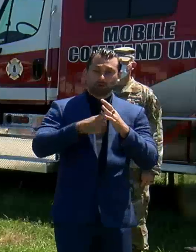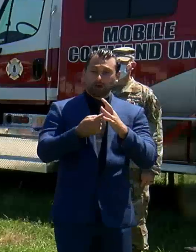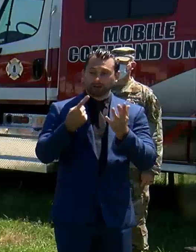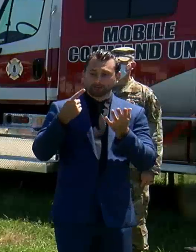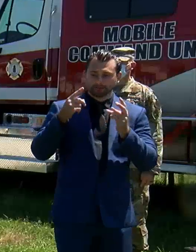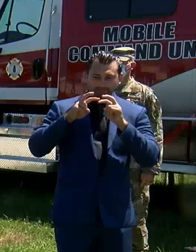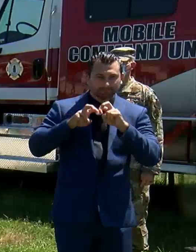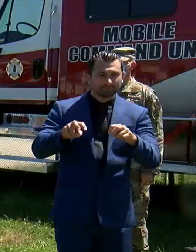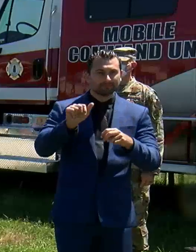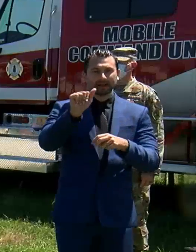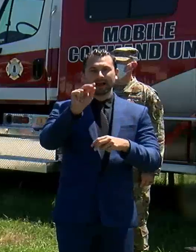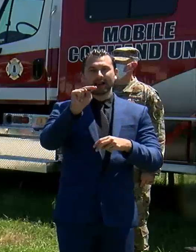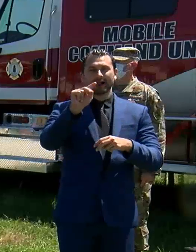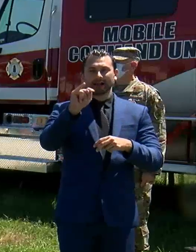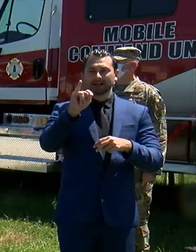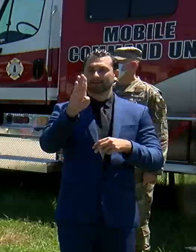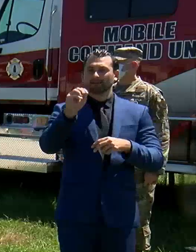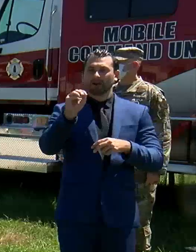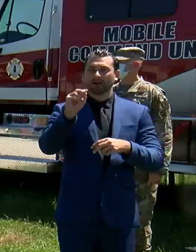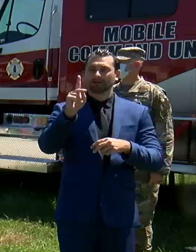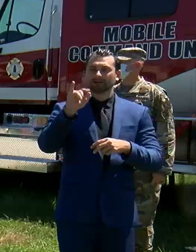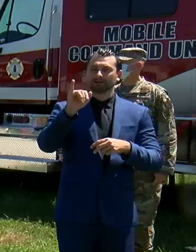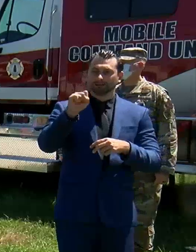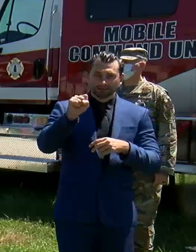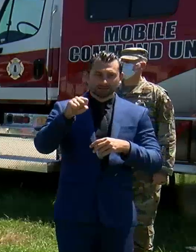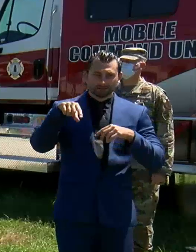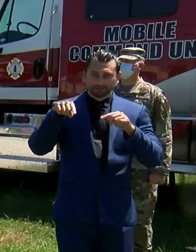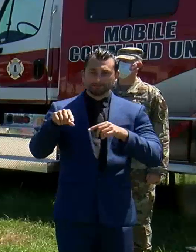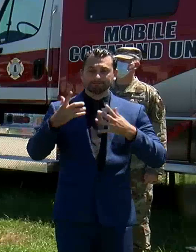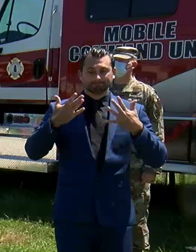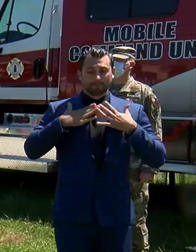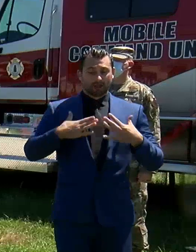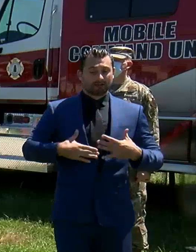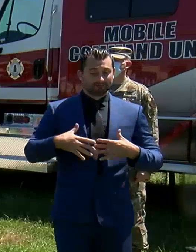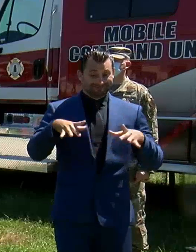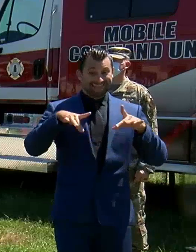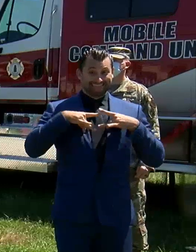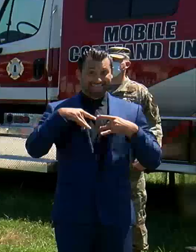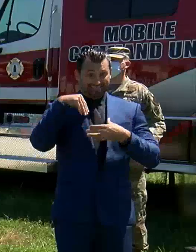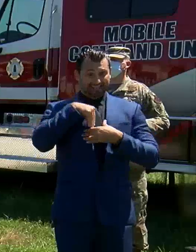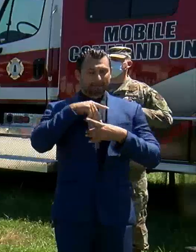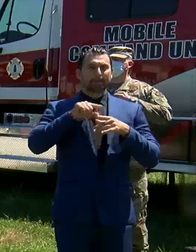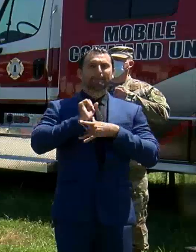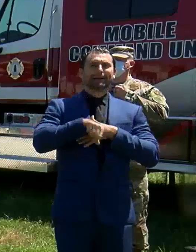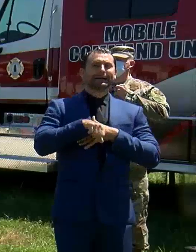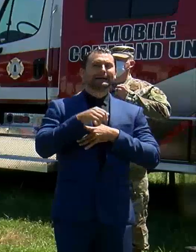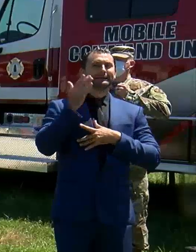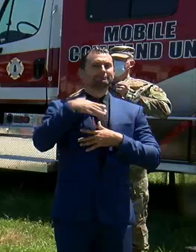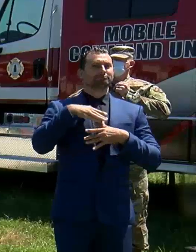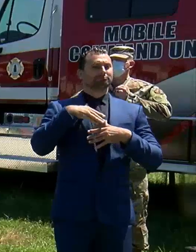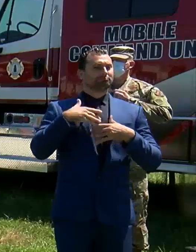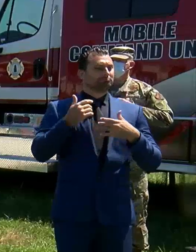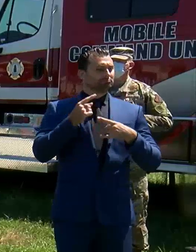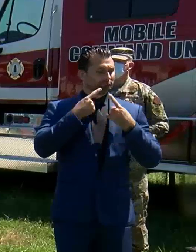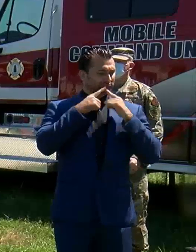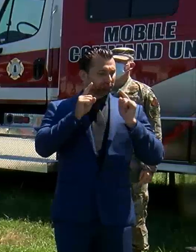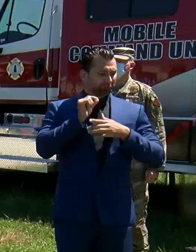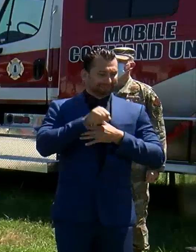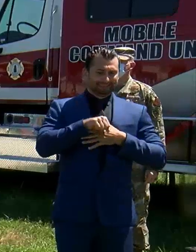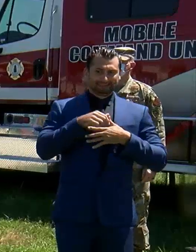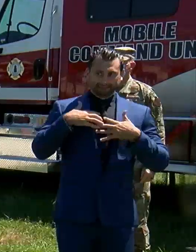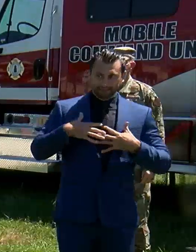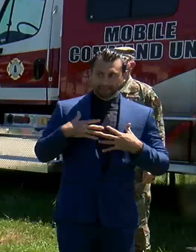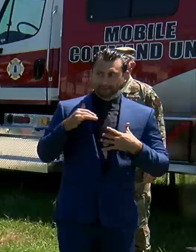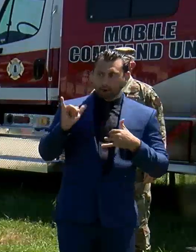tests whether your body has developed antibodies, which means that you have had the disease in the past. And because so many